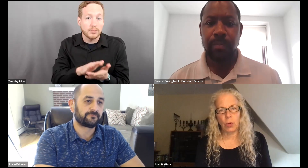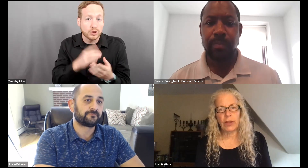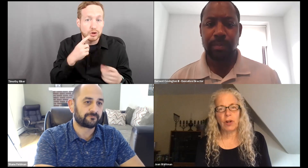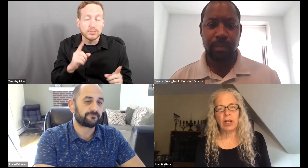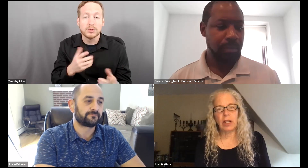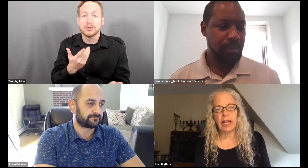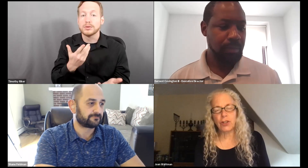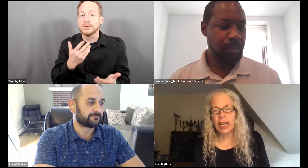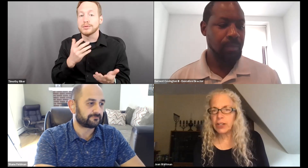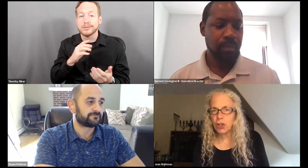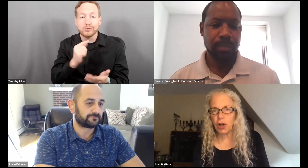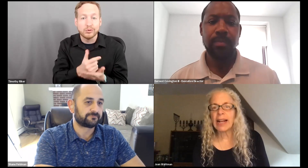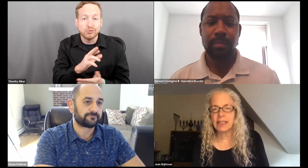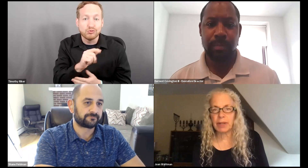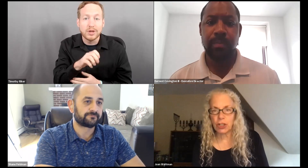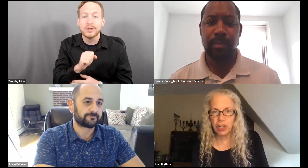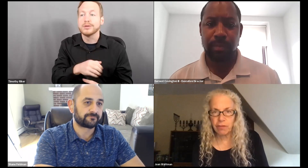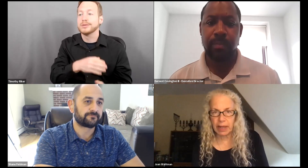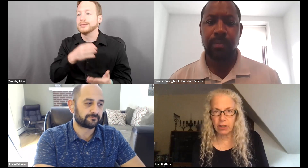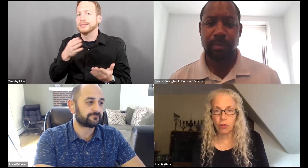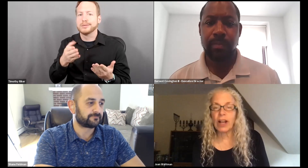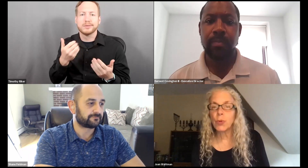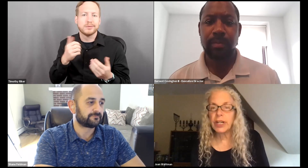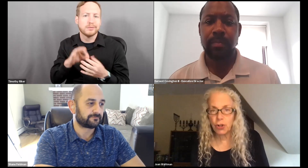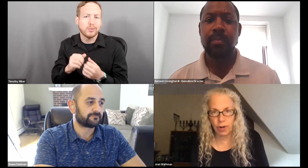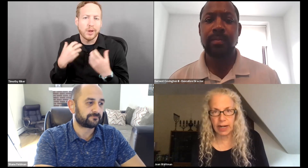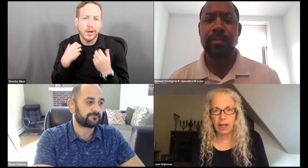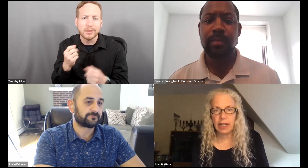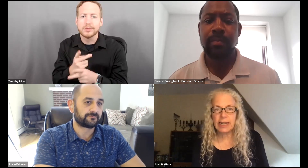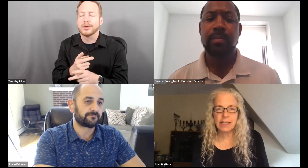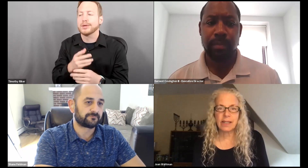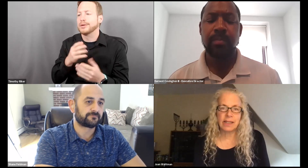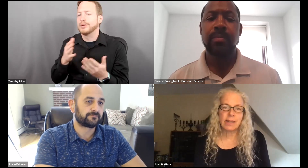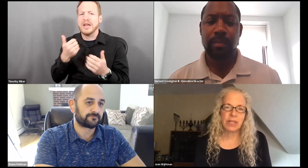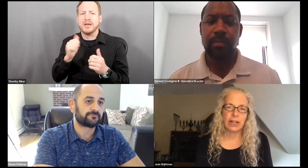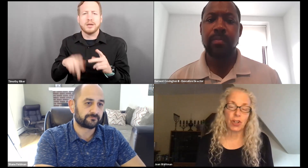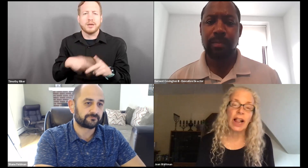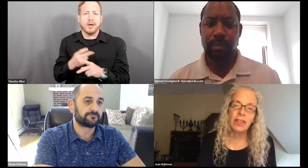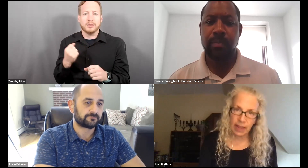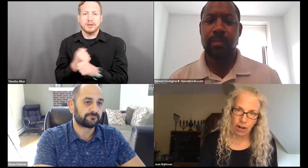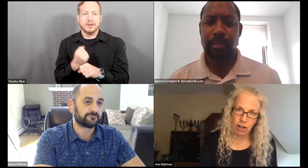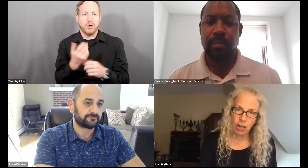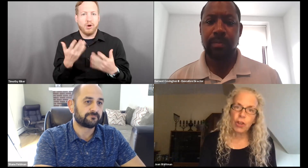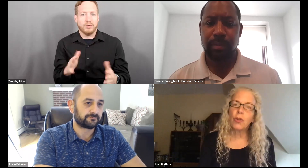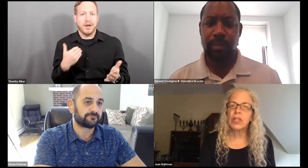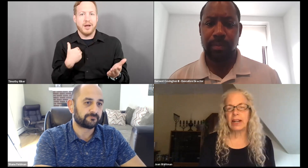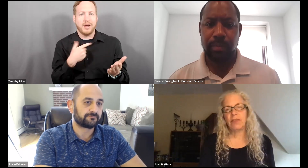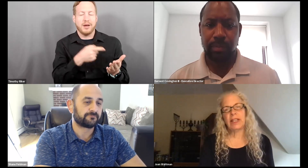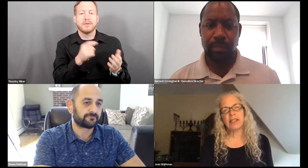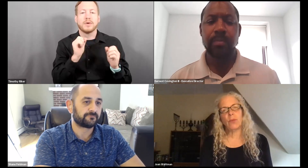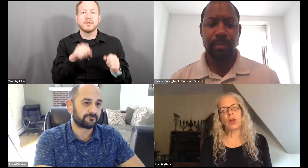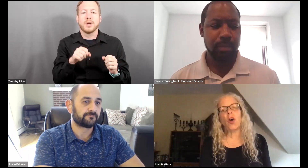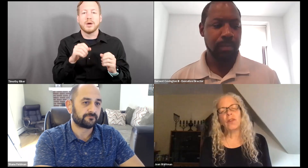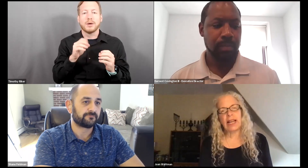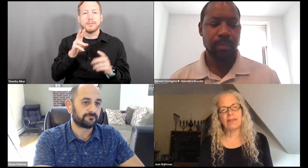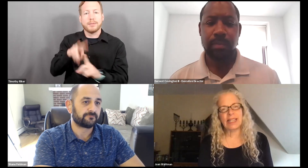you know, whether education or academic achievement, the graduation rate is substantial, healthcare, those kind of things